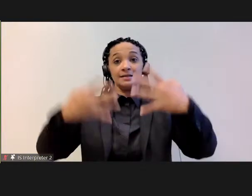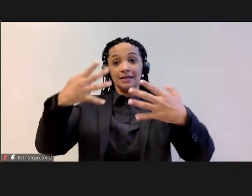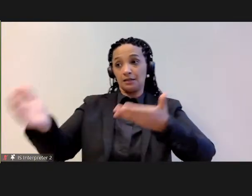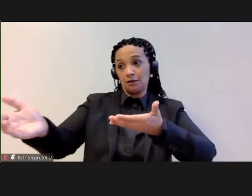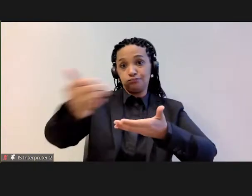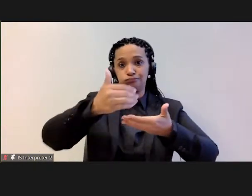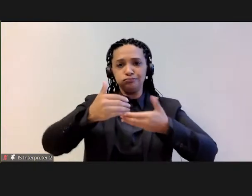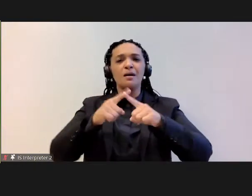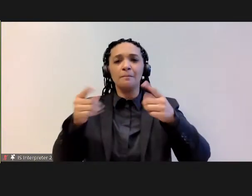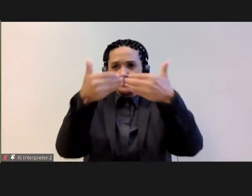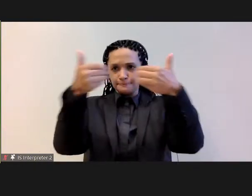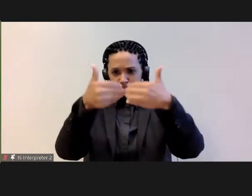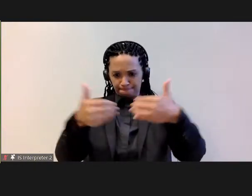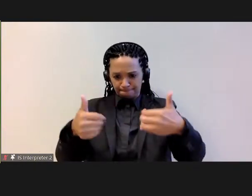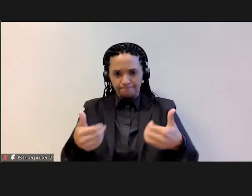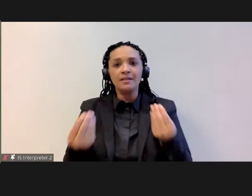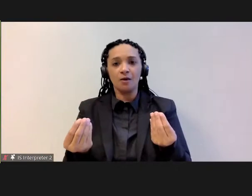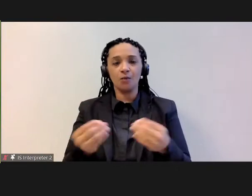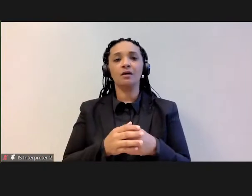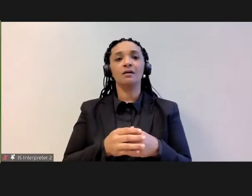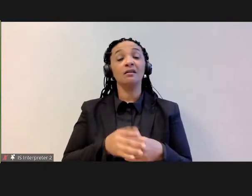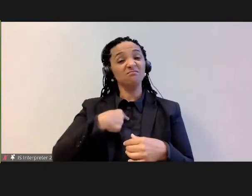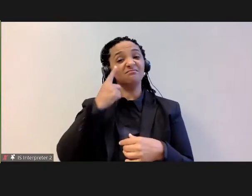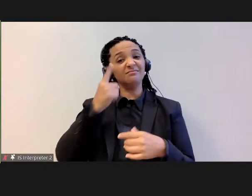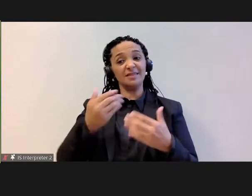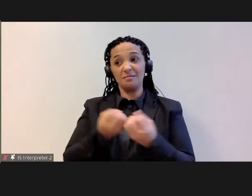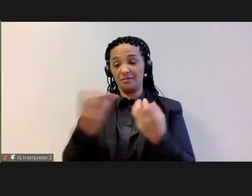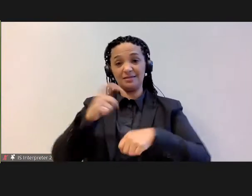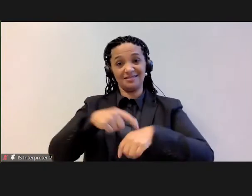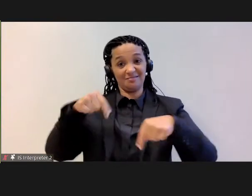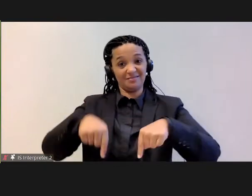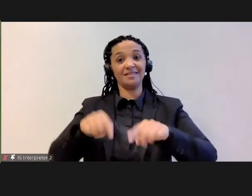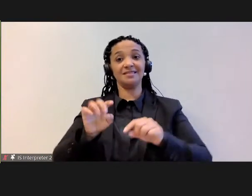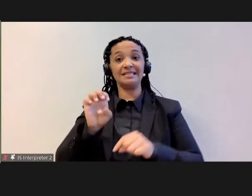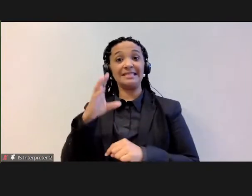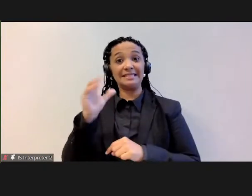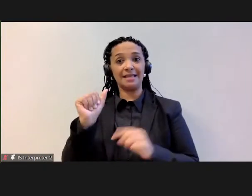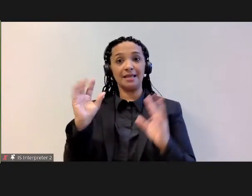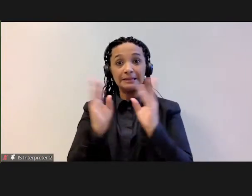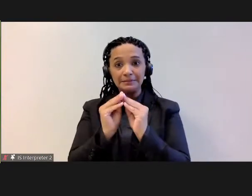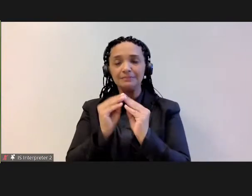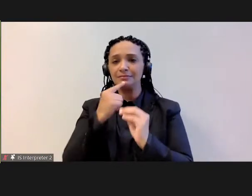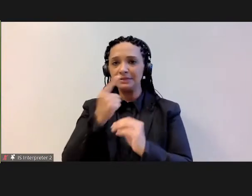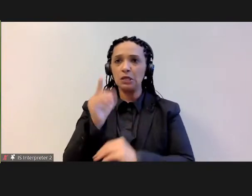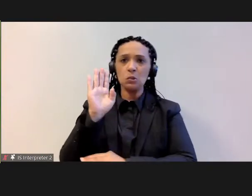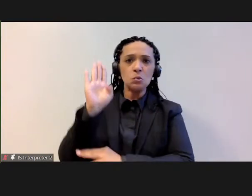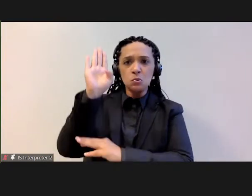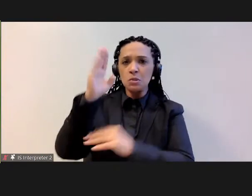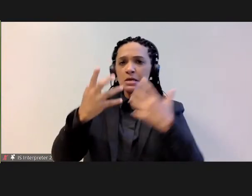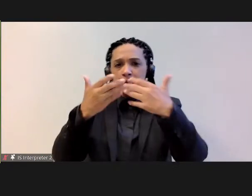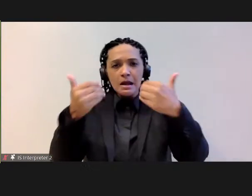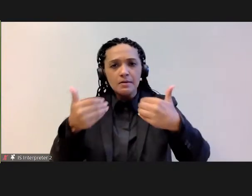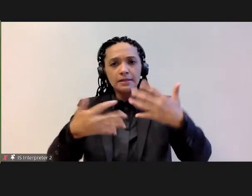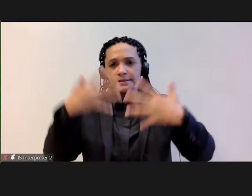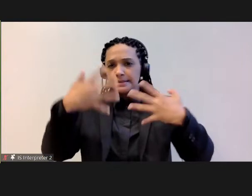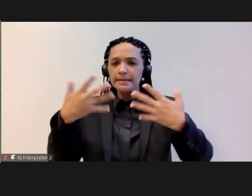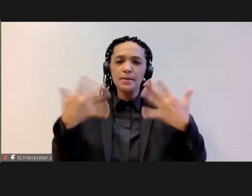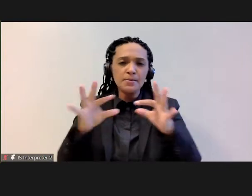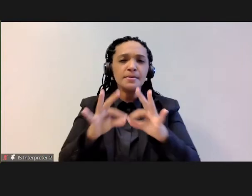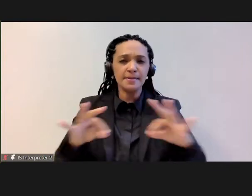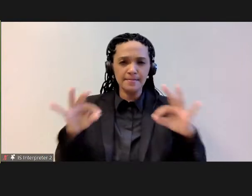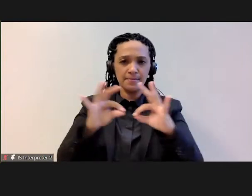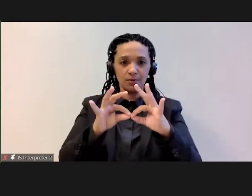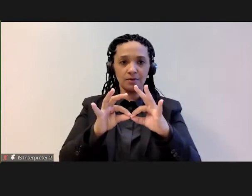aspect has kept on coming up in this forum, but I basically want to say that